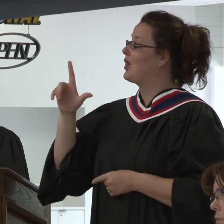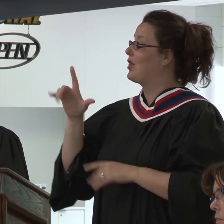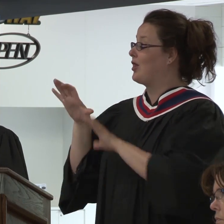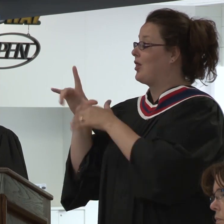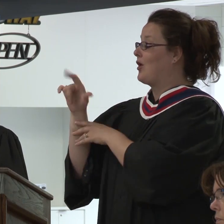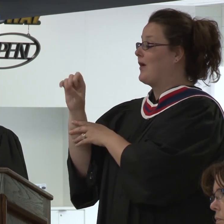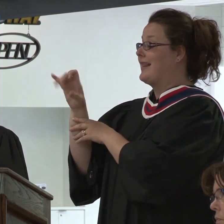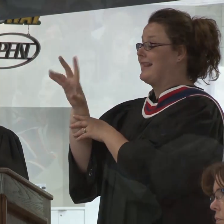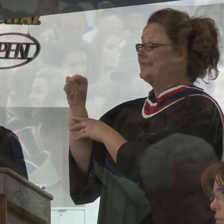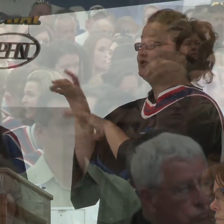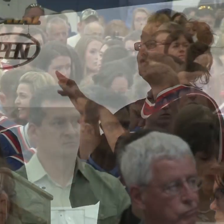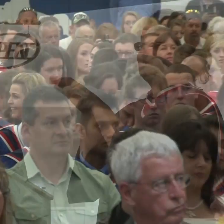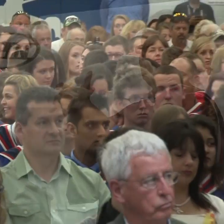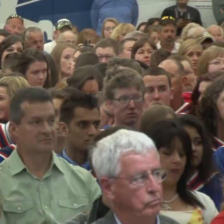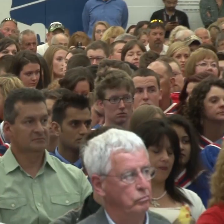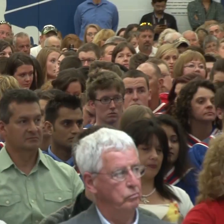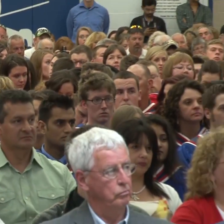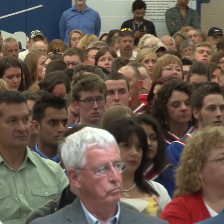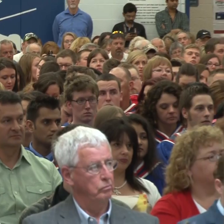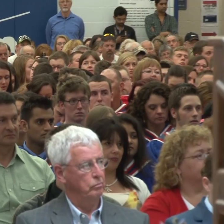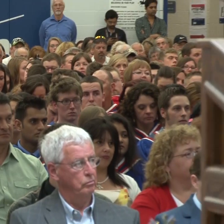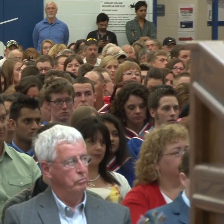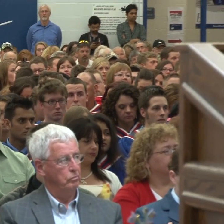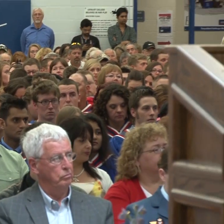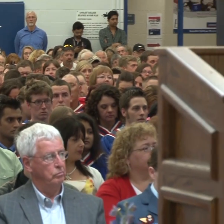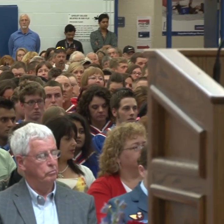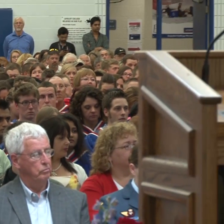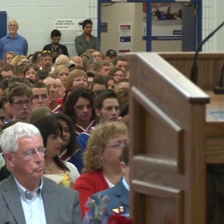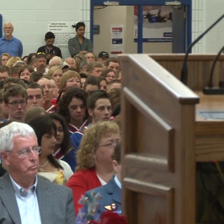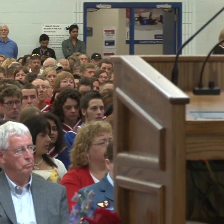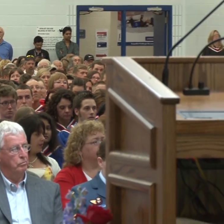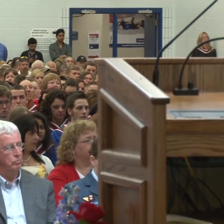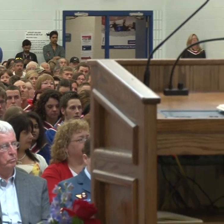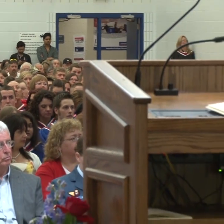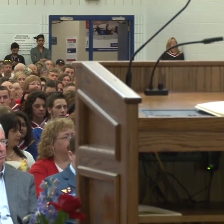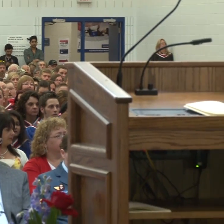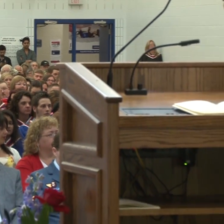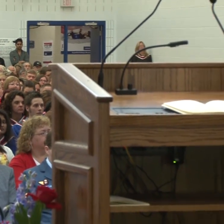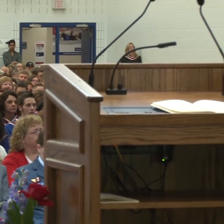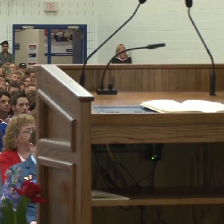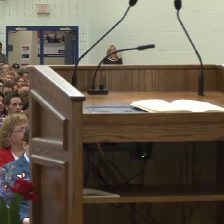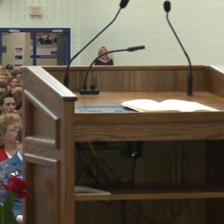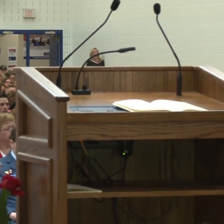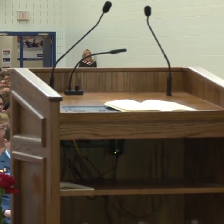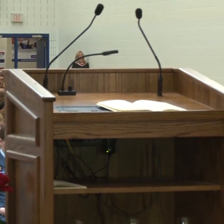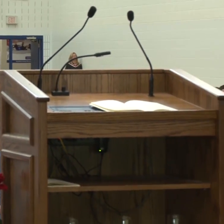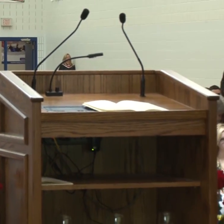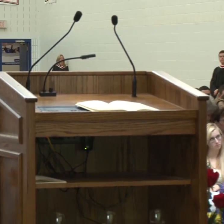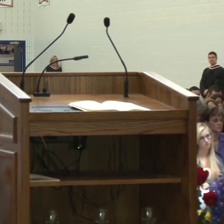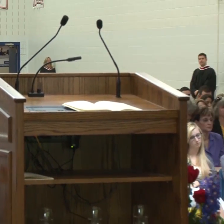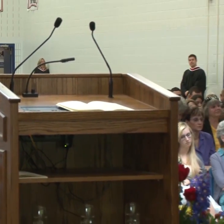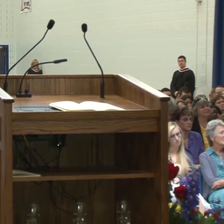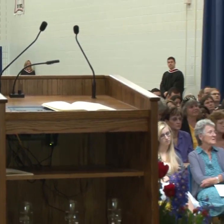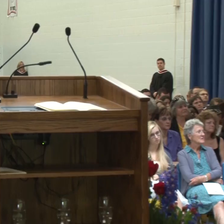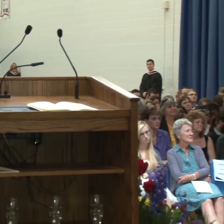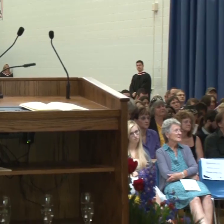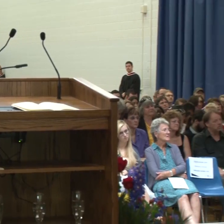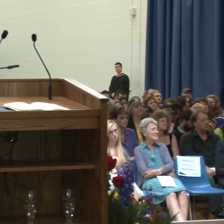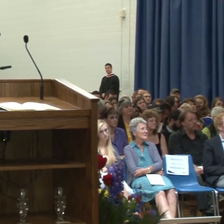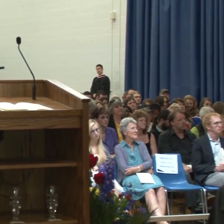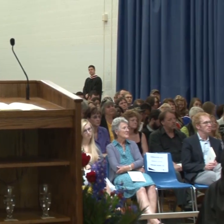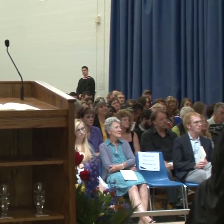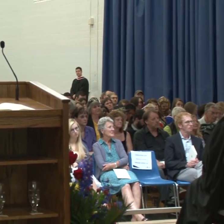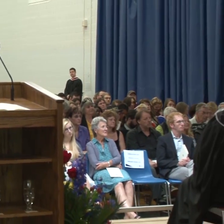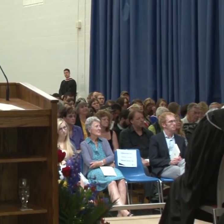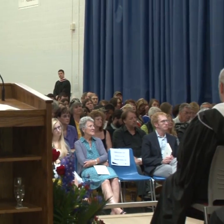you, because you can also be trailblazers. Second, community resolve.